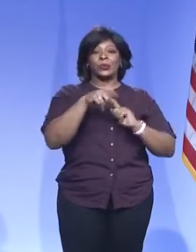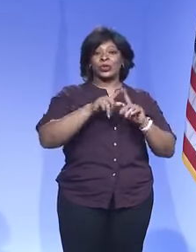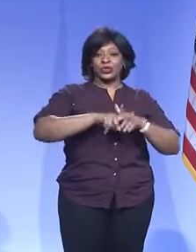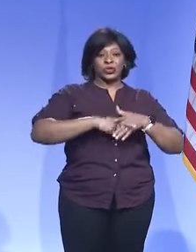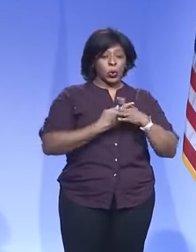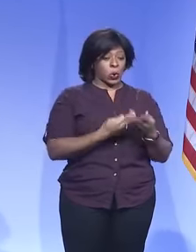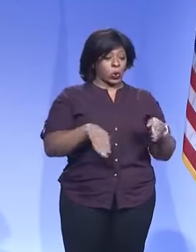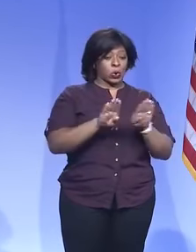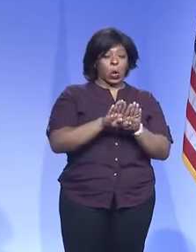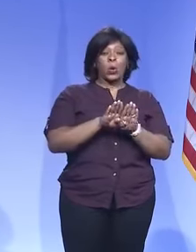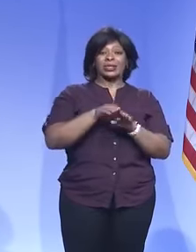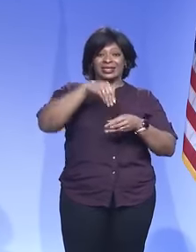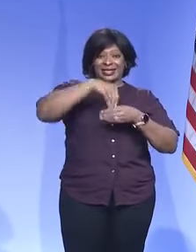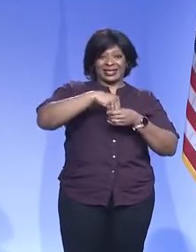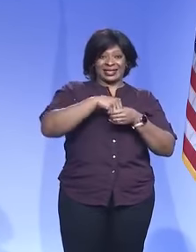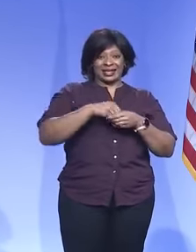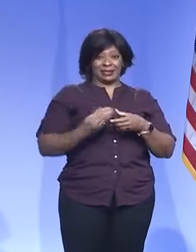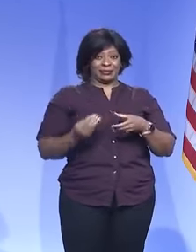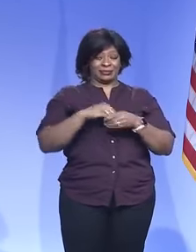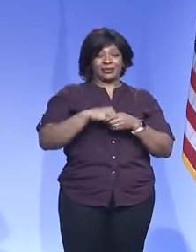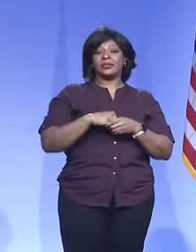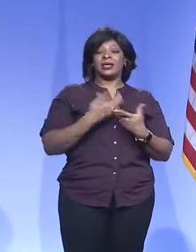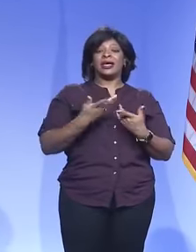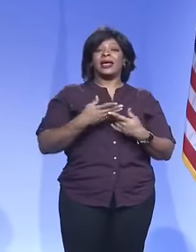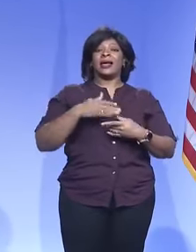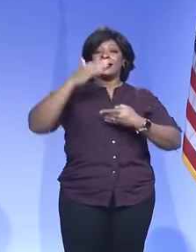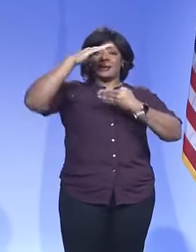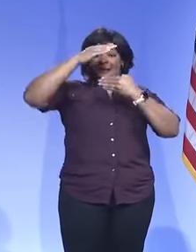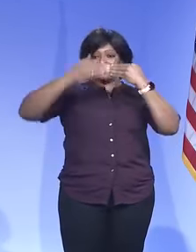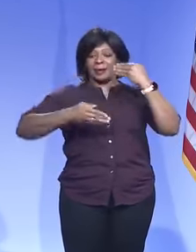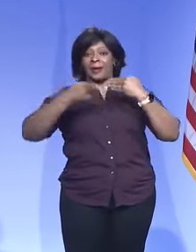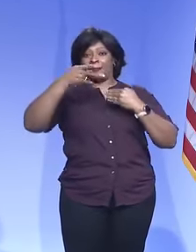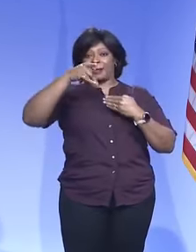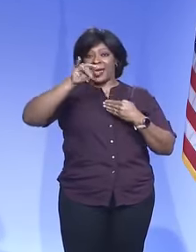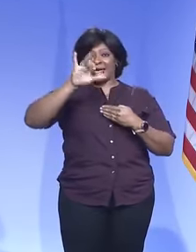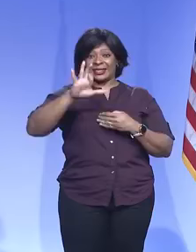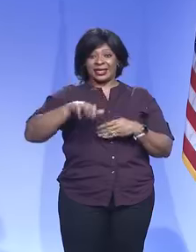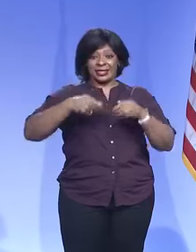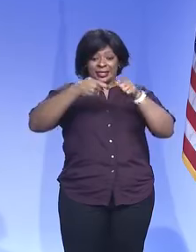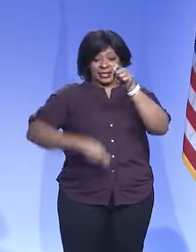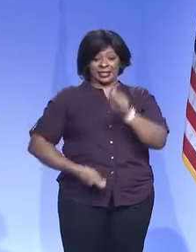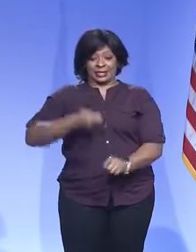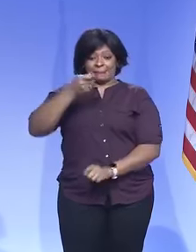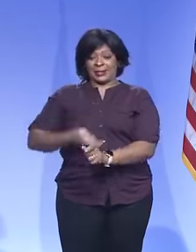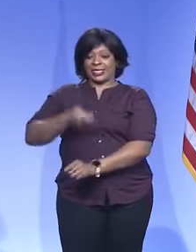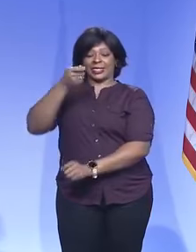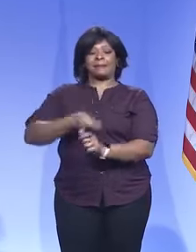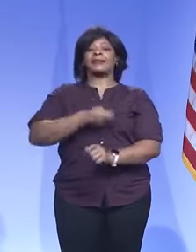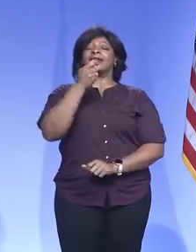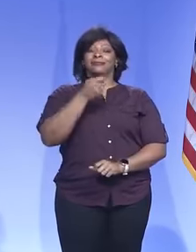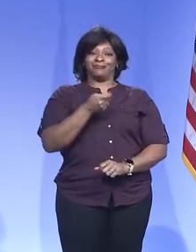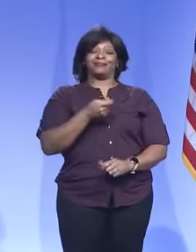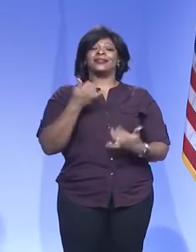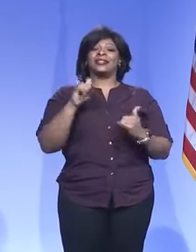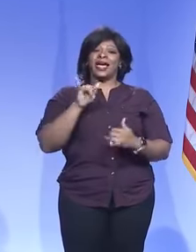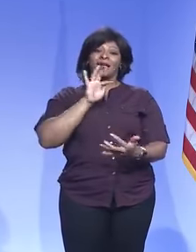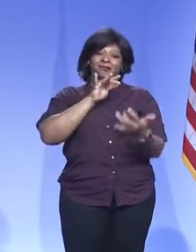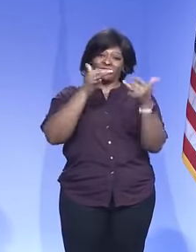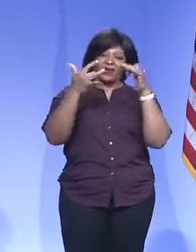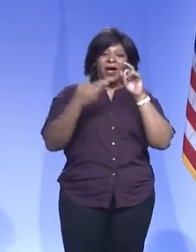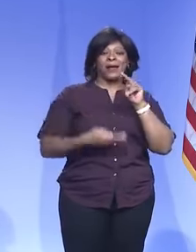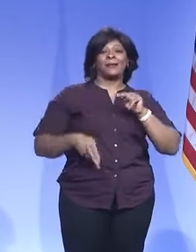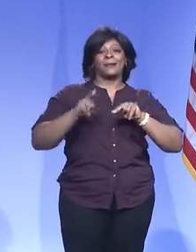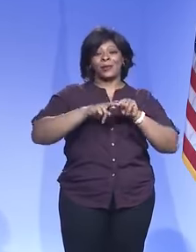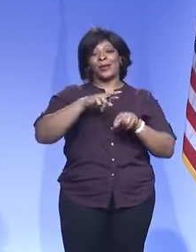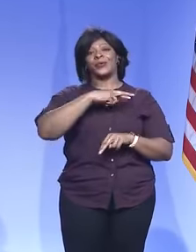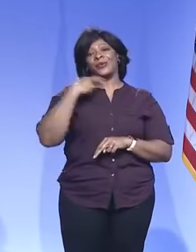start closing it in and putting up plastic and zipping things up, there really increases the risk of transmission.